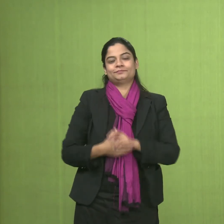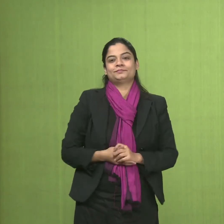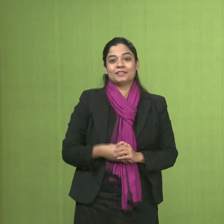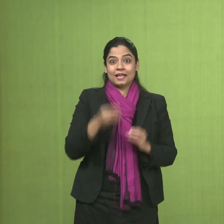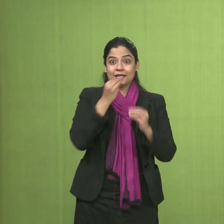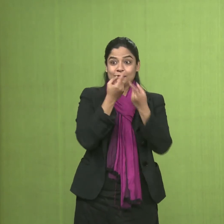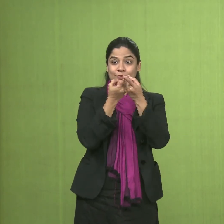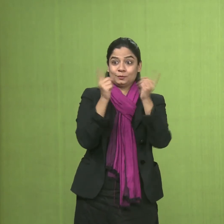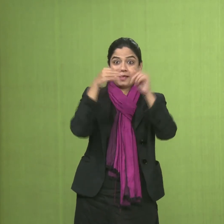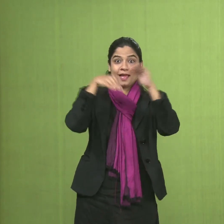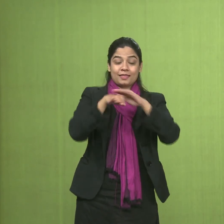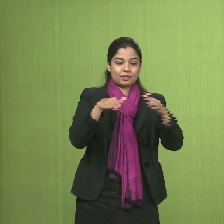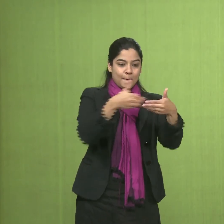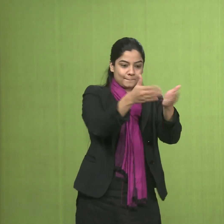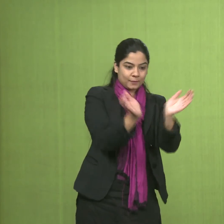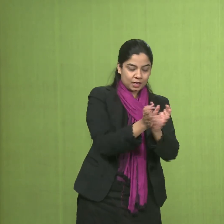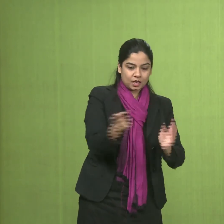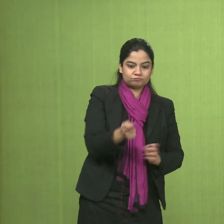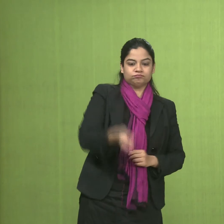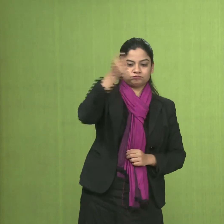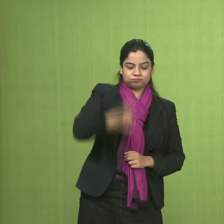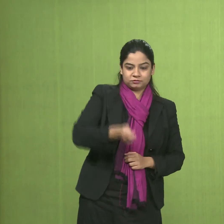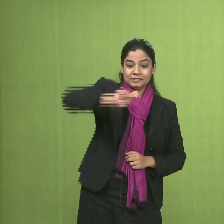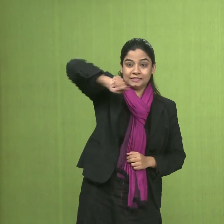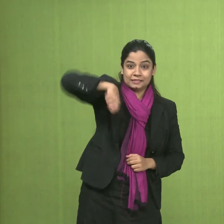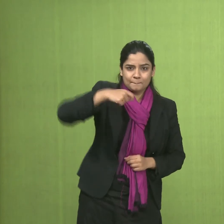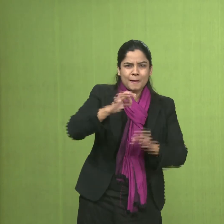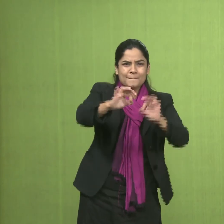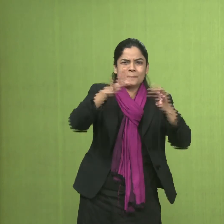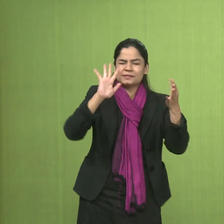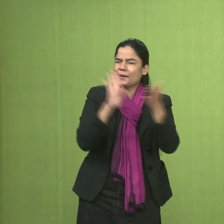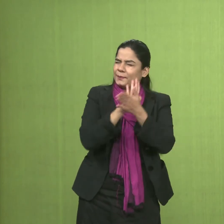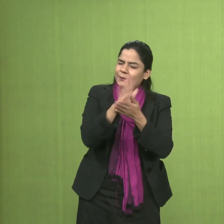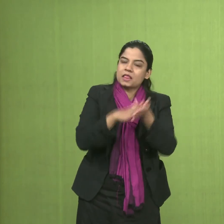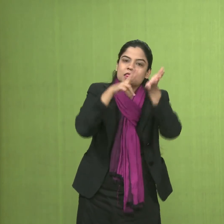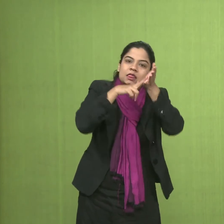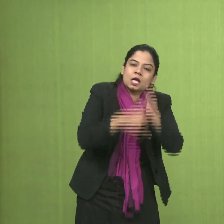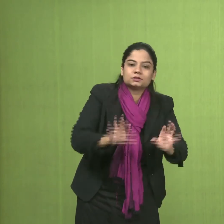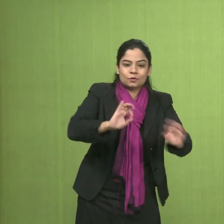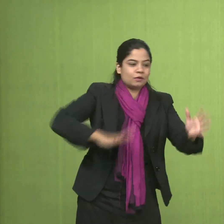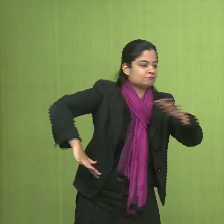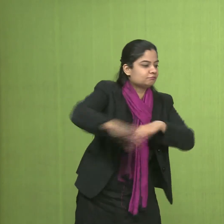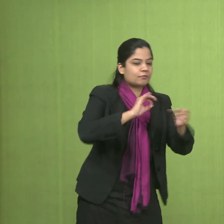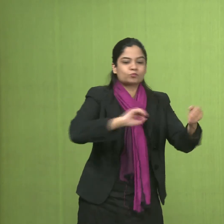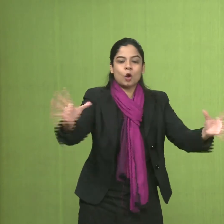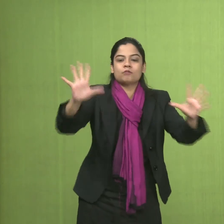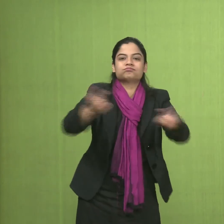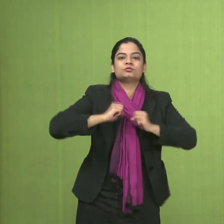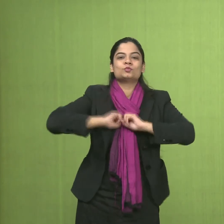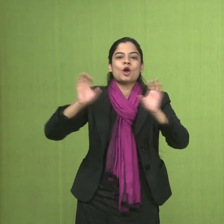without electricity. In the kitchen, there are a lot of utensils that you use like a pan or spoons, etc. that